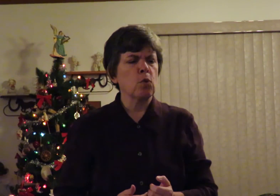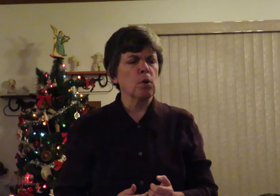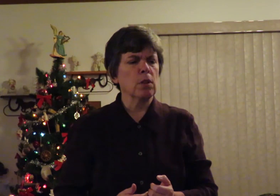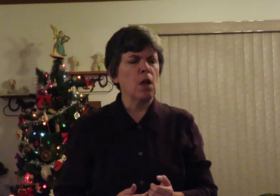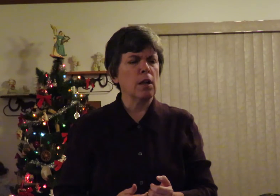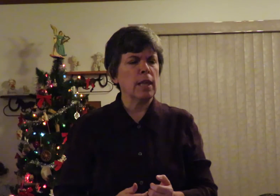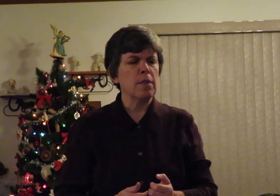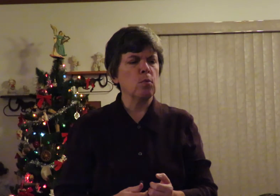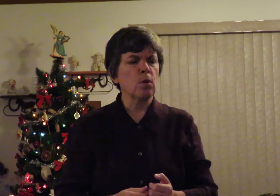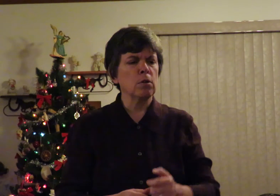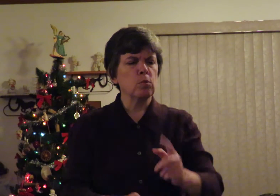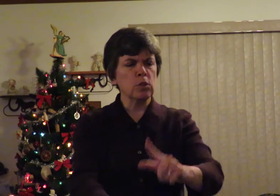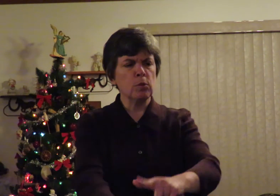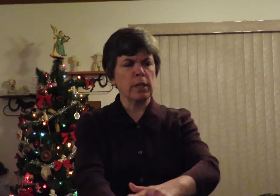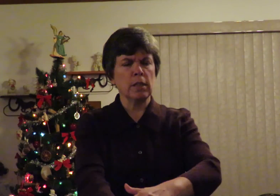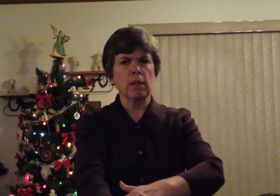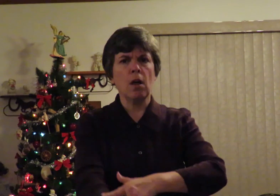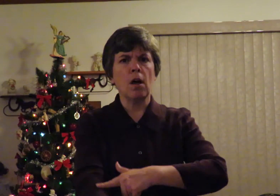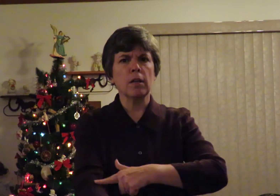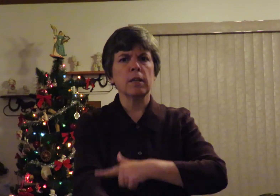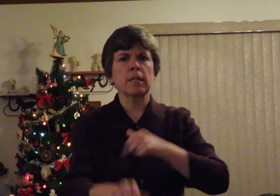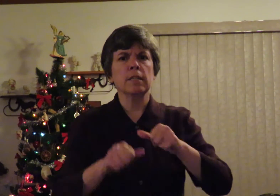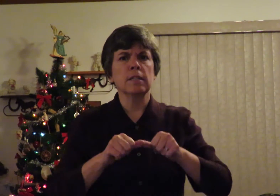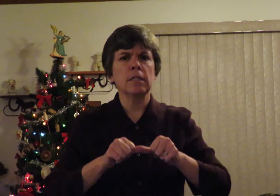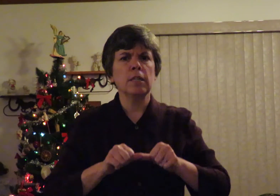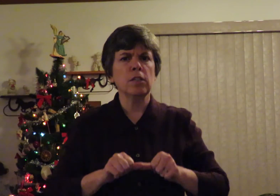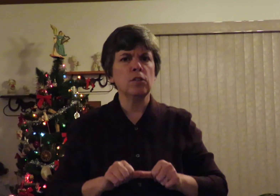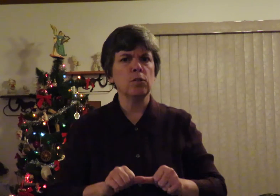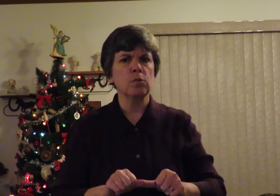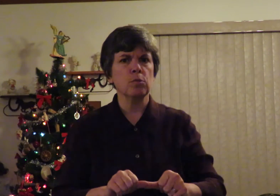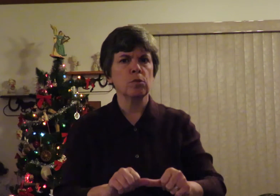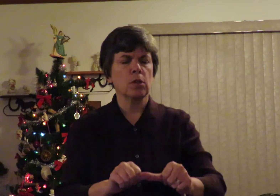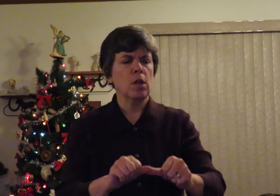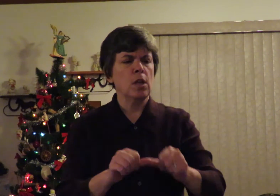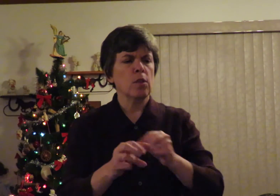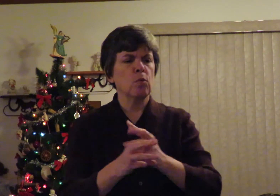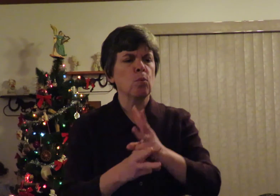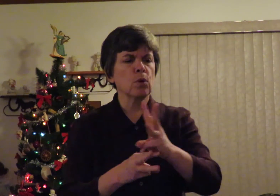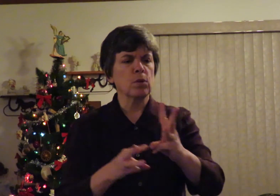For long lay the world, we're doing long continues the world